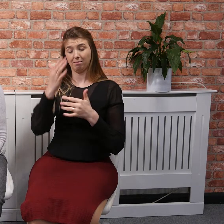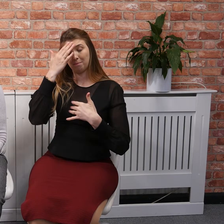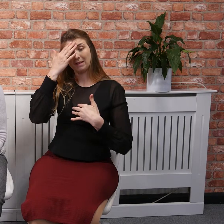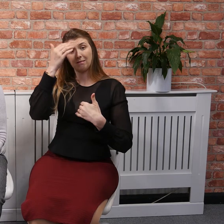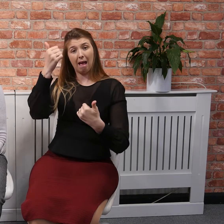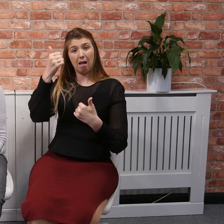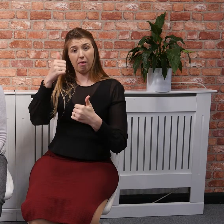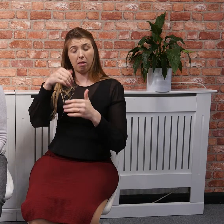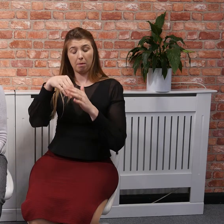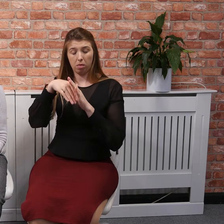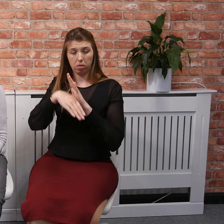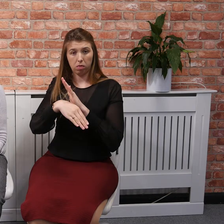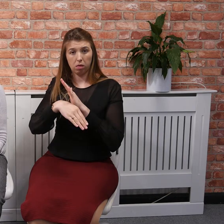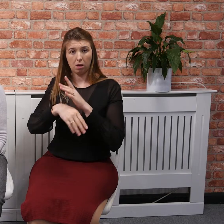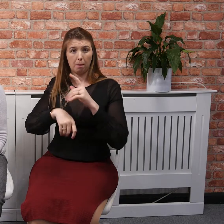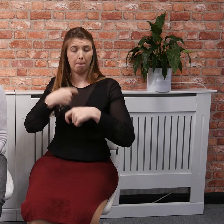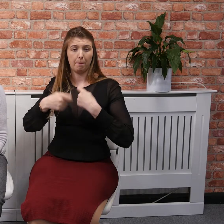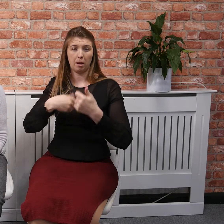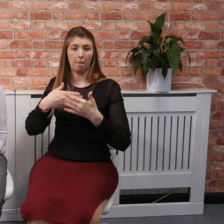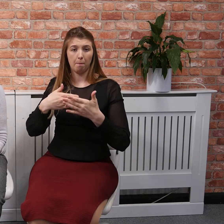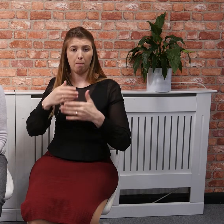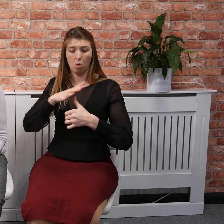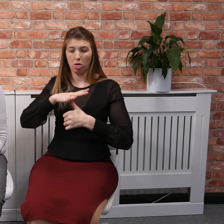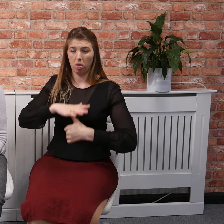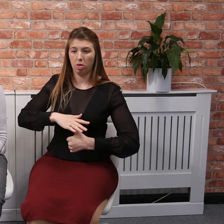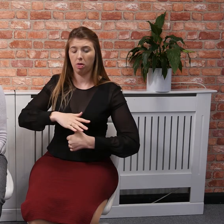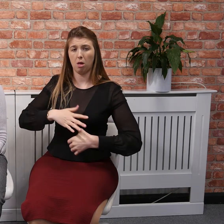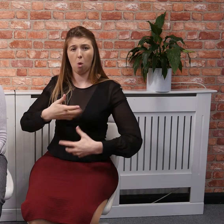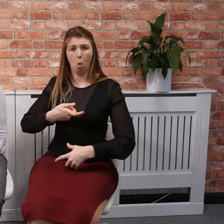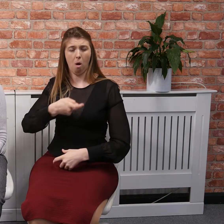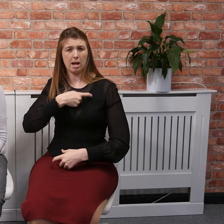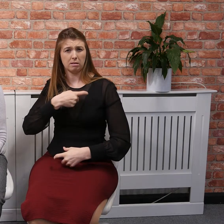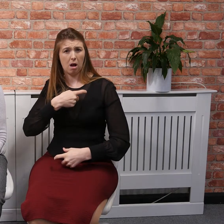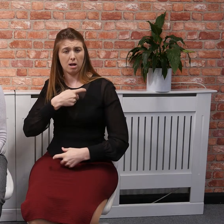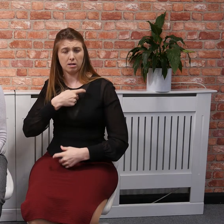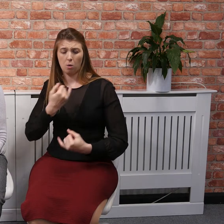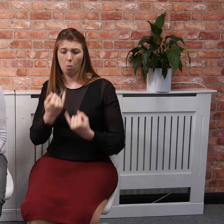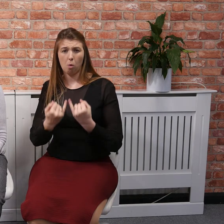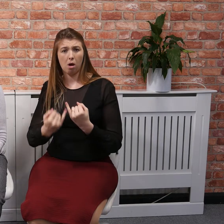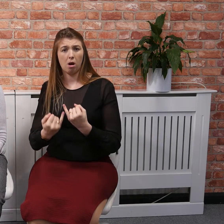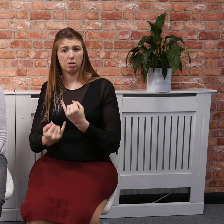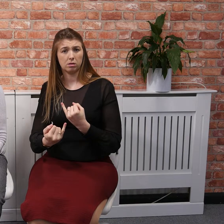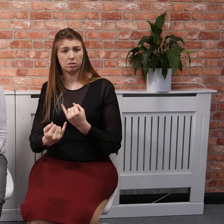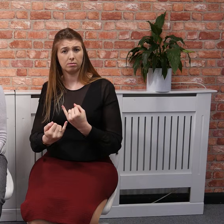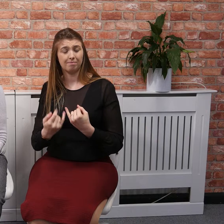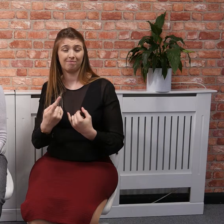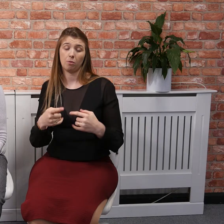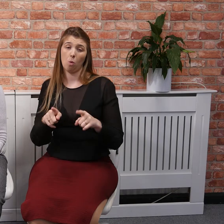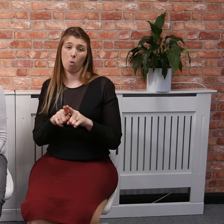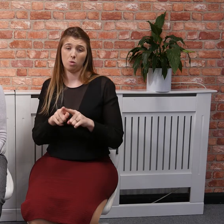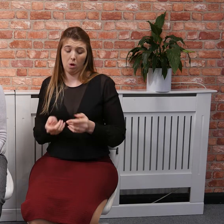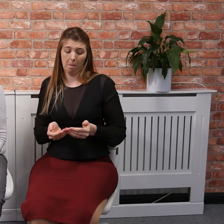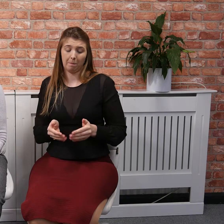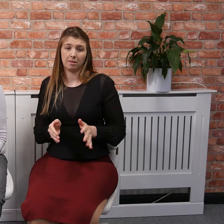more depressed, that they have really strong anxiety. And it can affect relationships too. It can